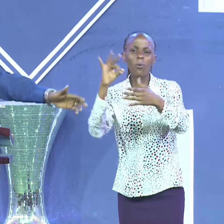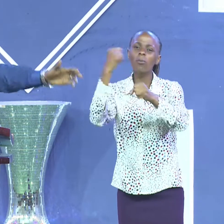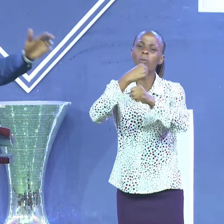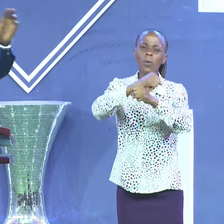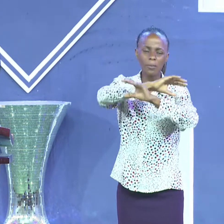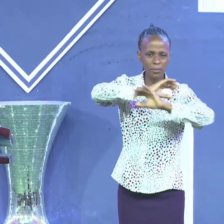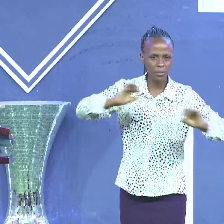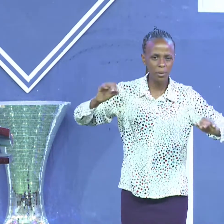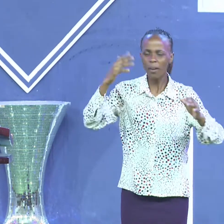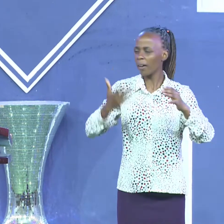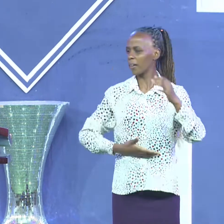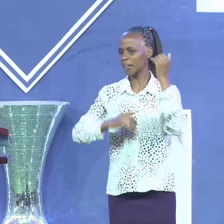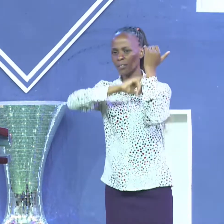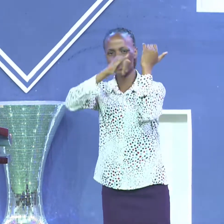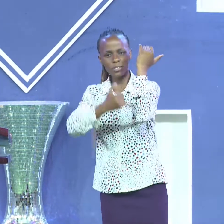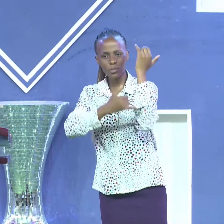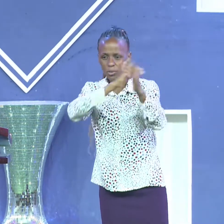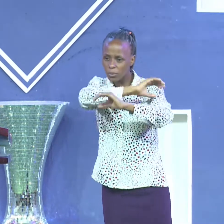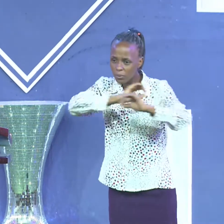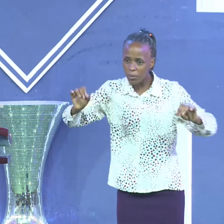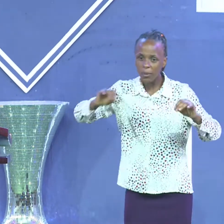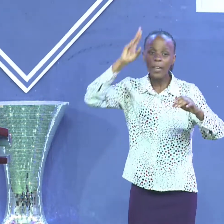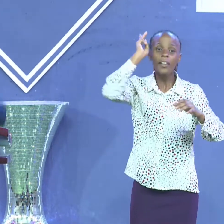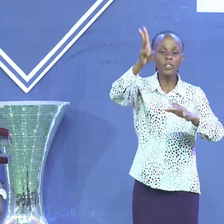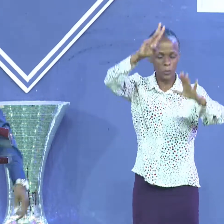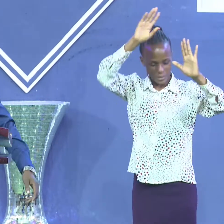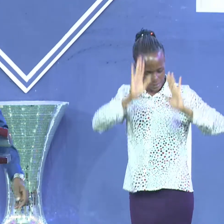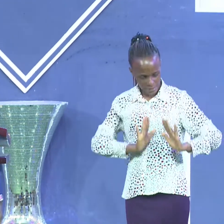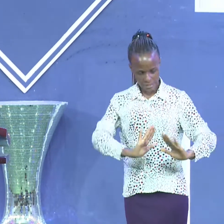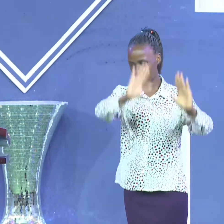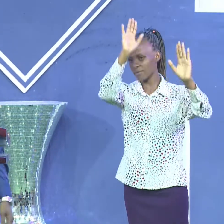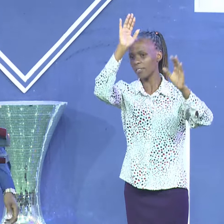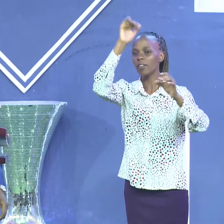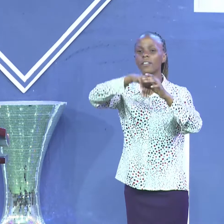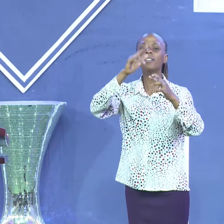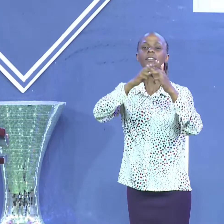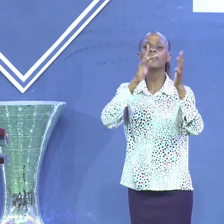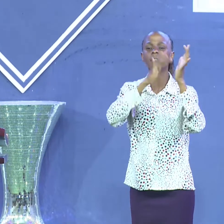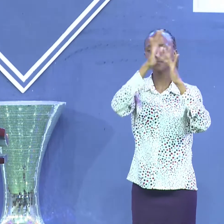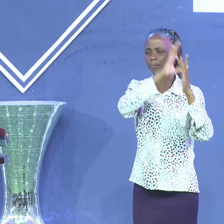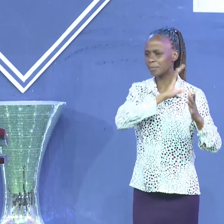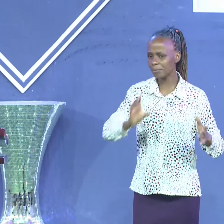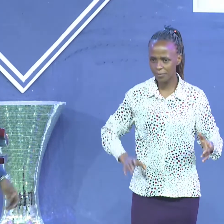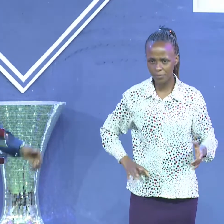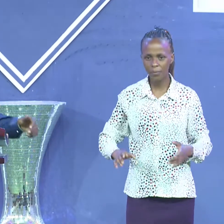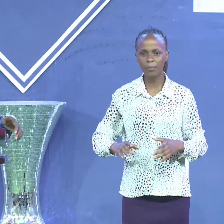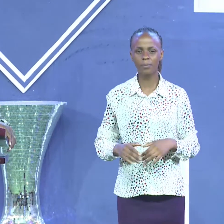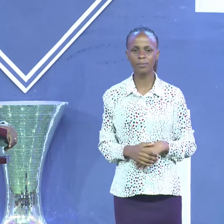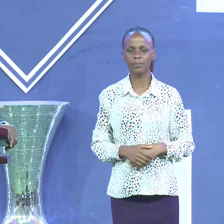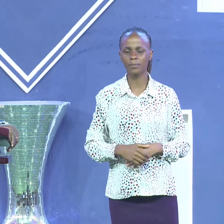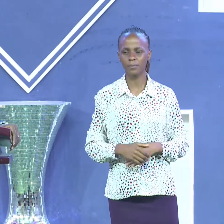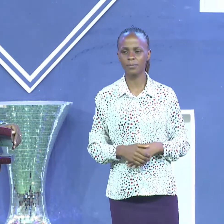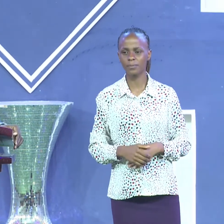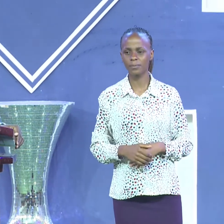not working, that prison of not having a job, you're going to break out of it in Jesus' name.